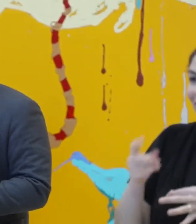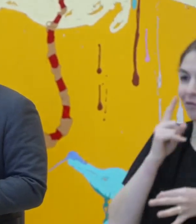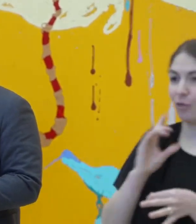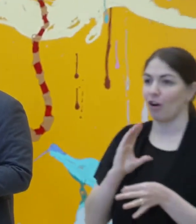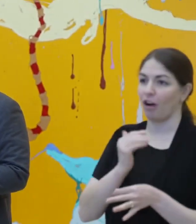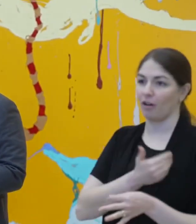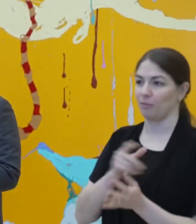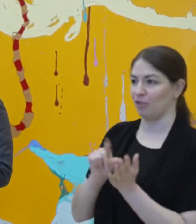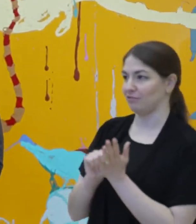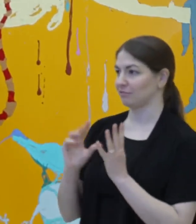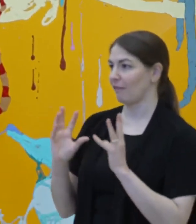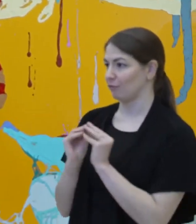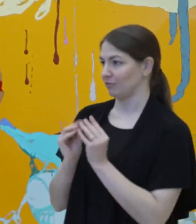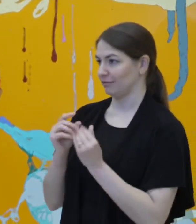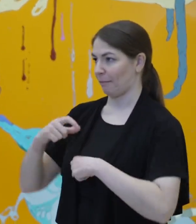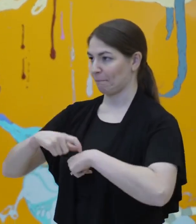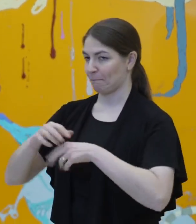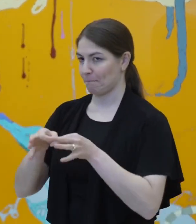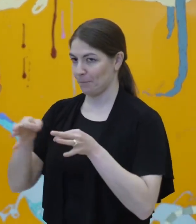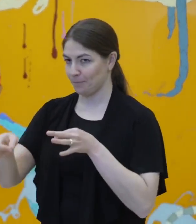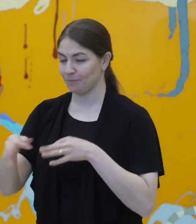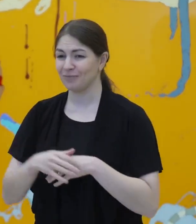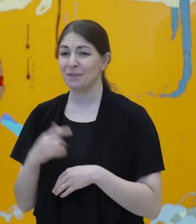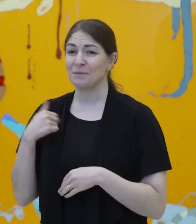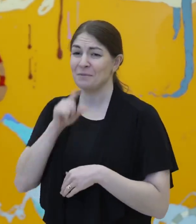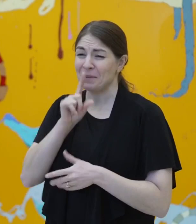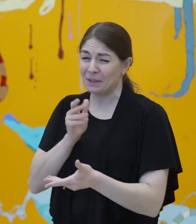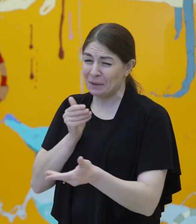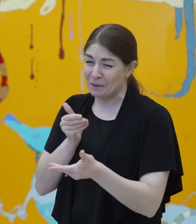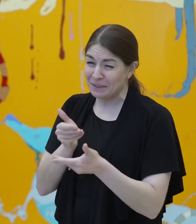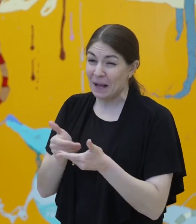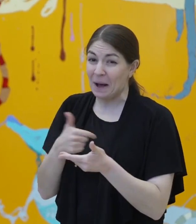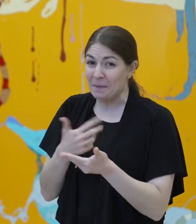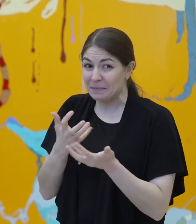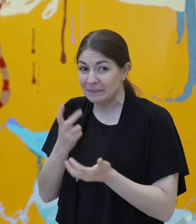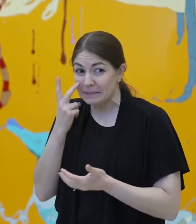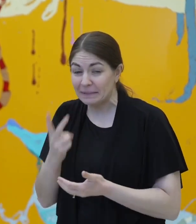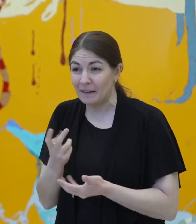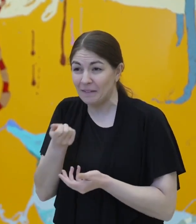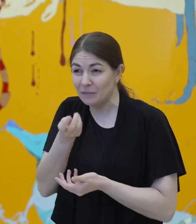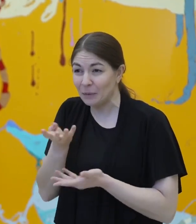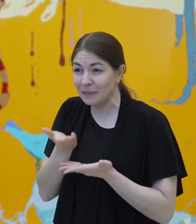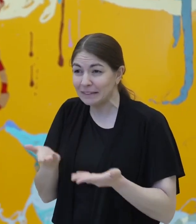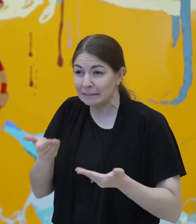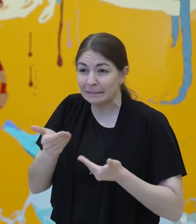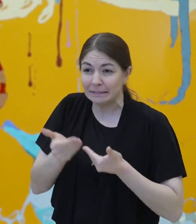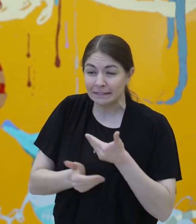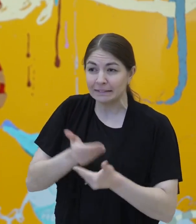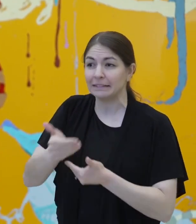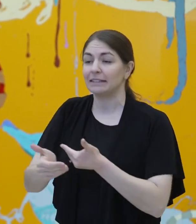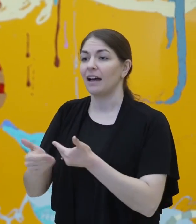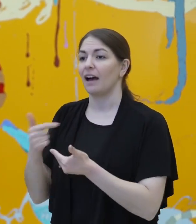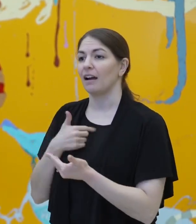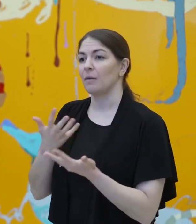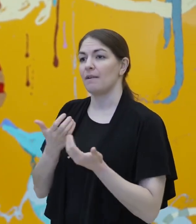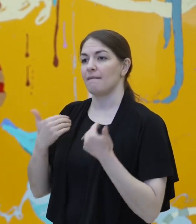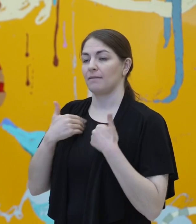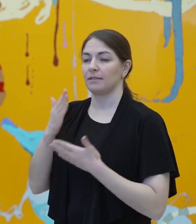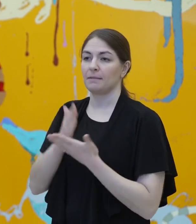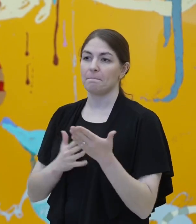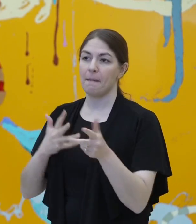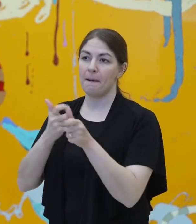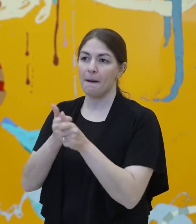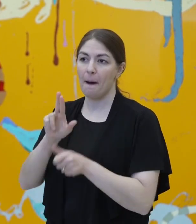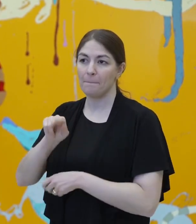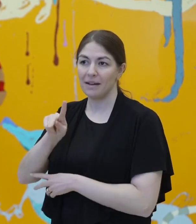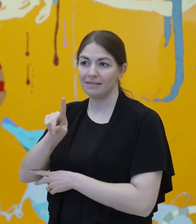time. We were so close that I wanted to see a few things progress, and I wanted to have some updates on